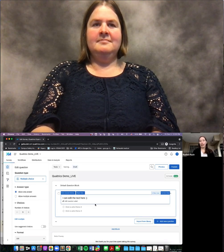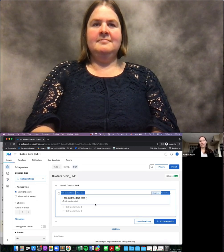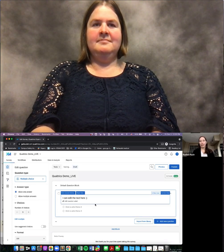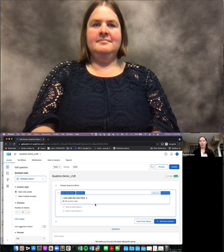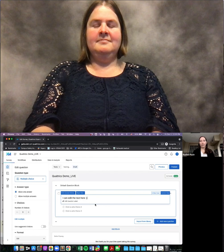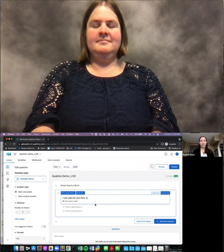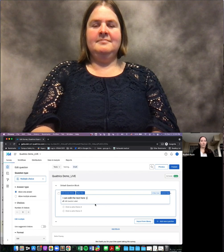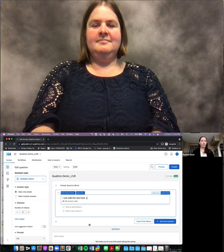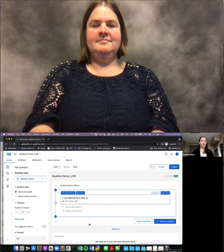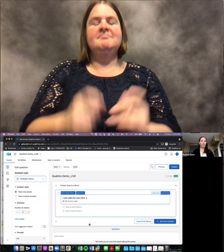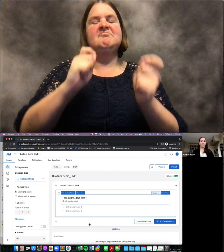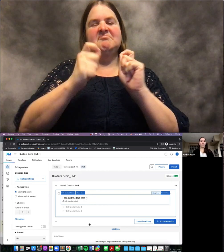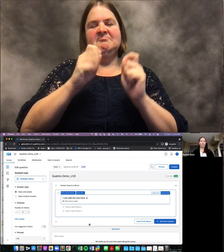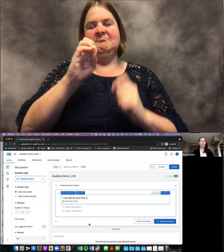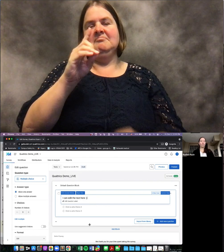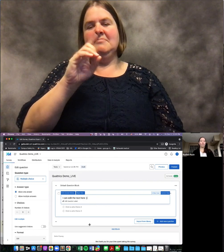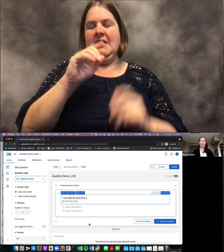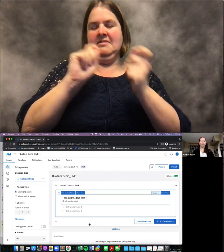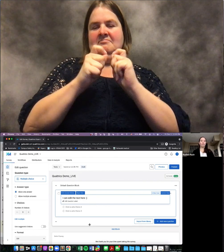and edit the text.